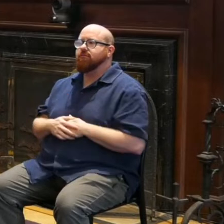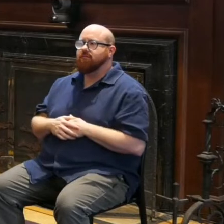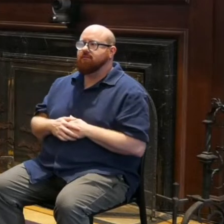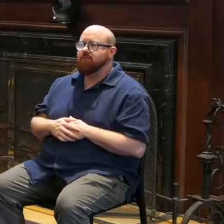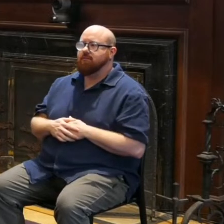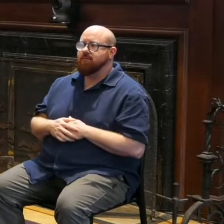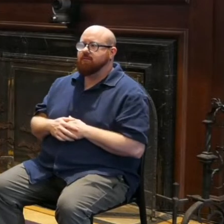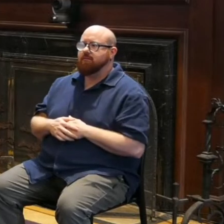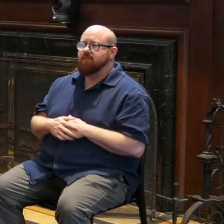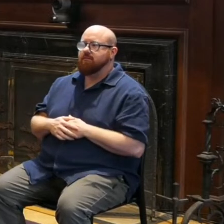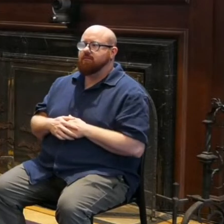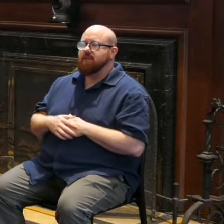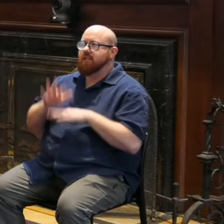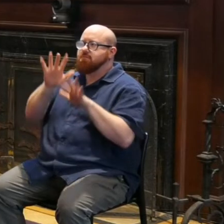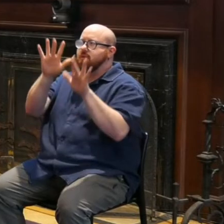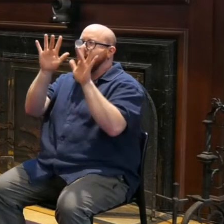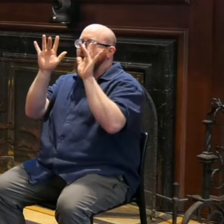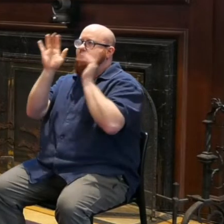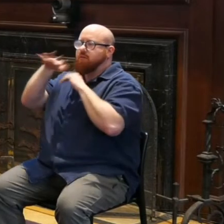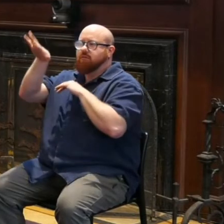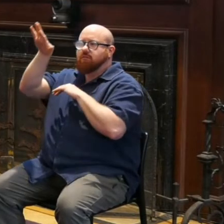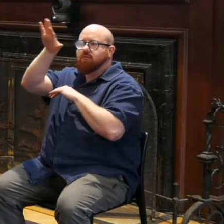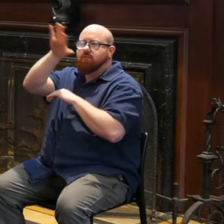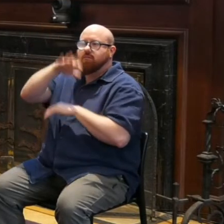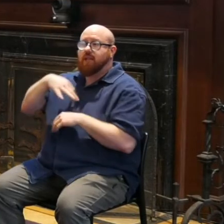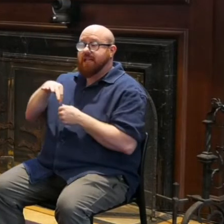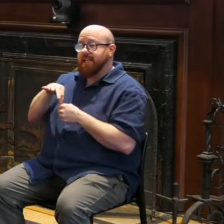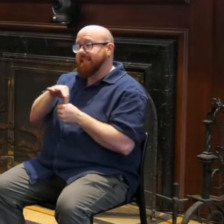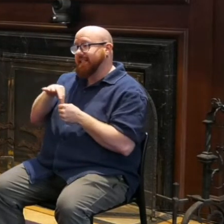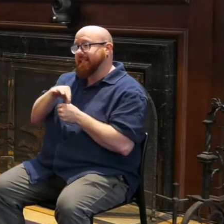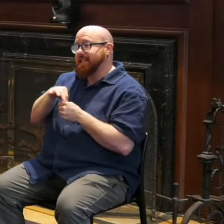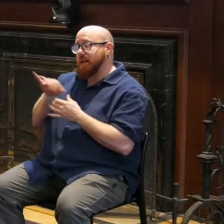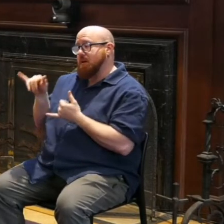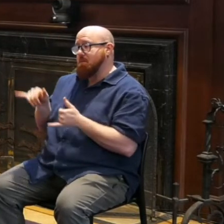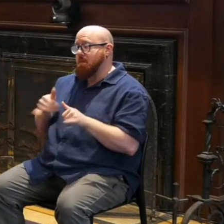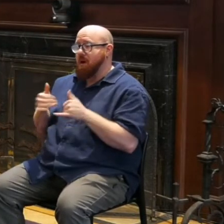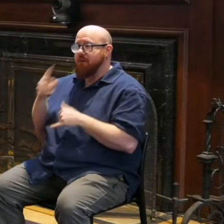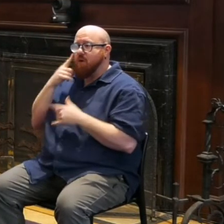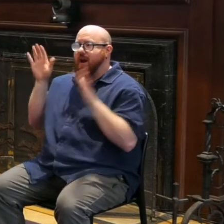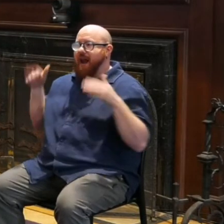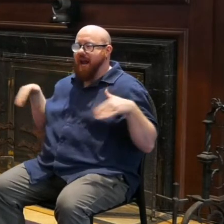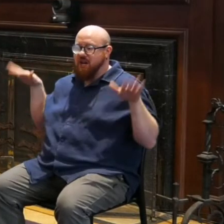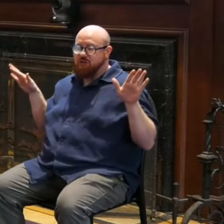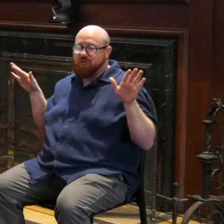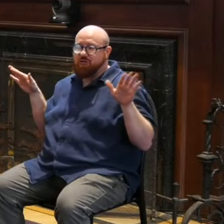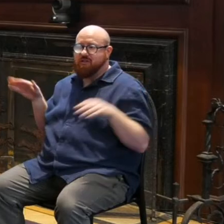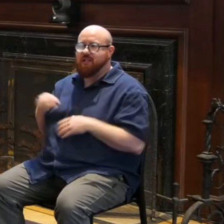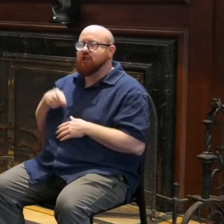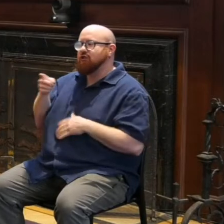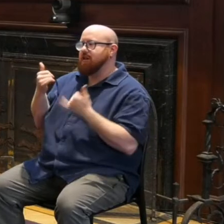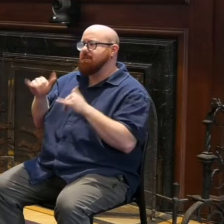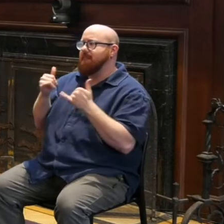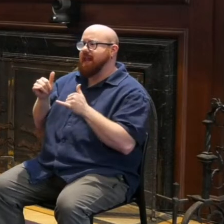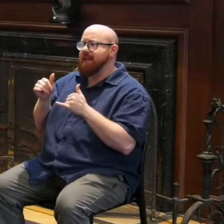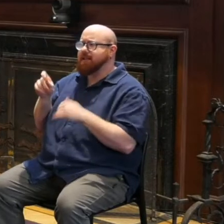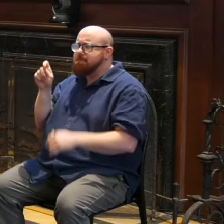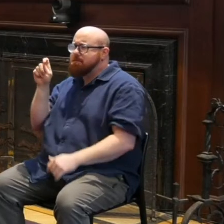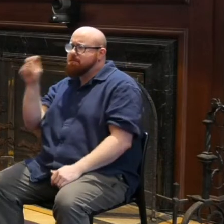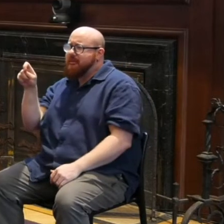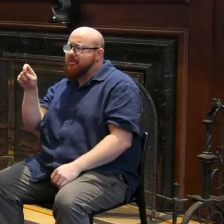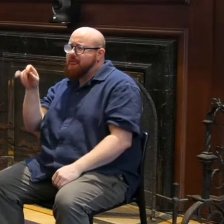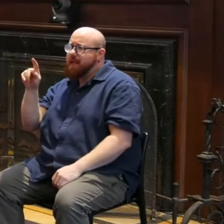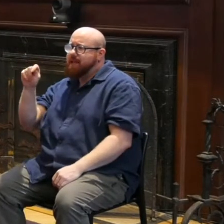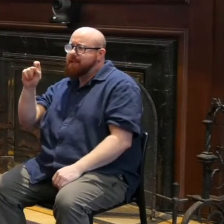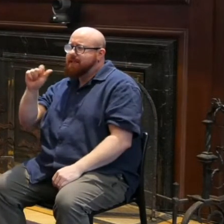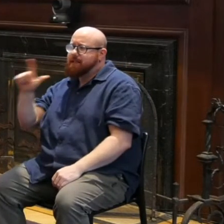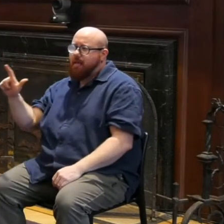metallic sky. At a tea party for the angel crowd, she plays pin the tail on the moon. Watch